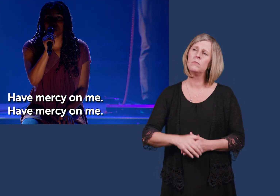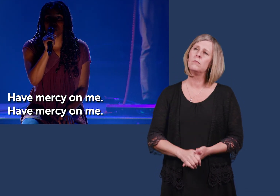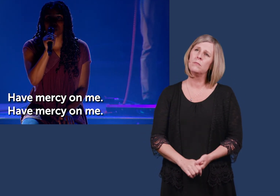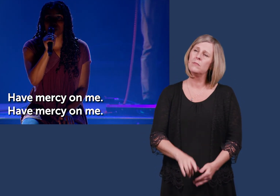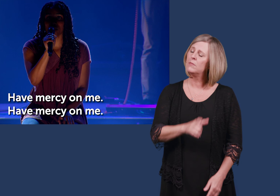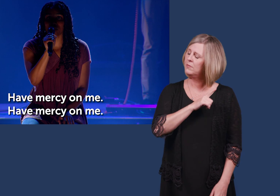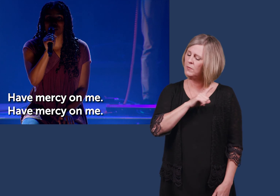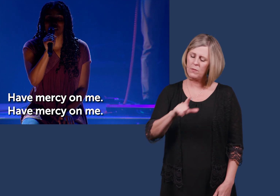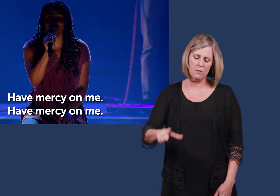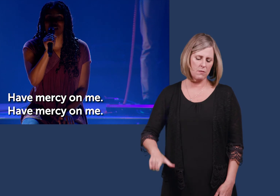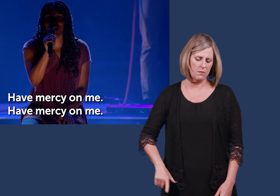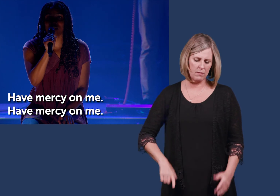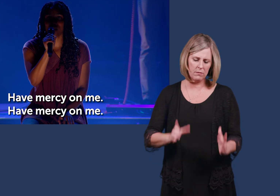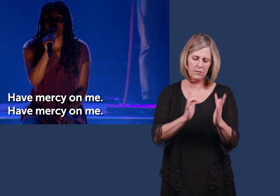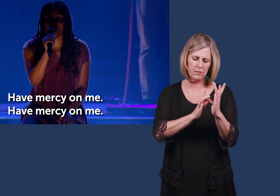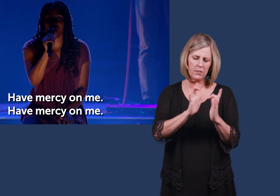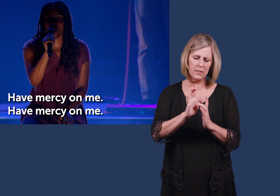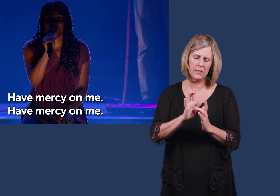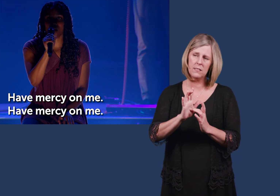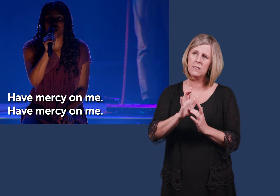Have mercy